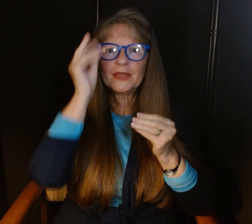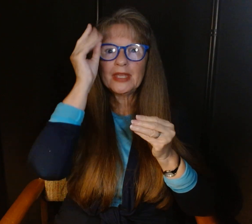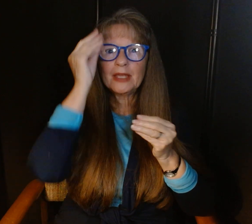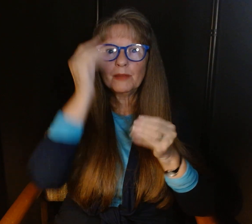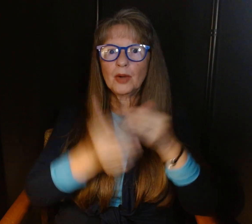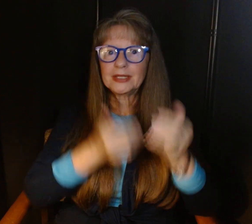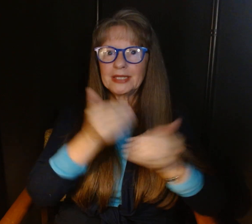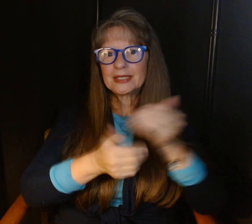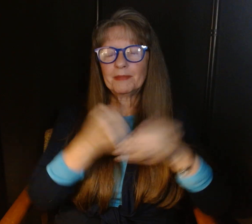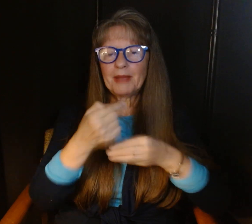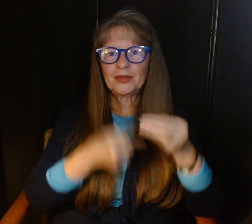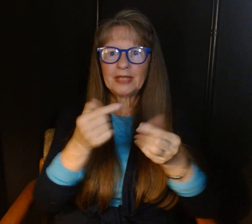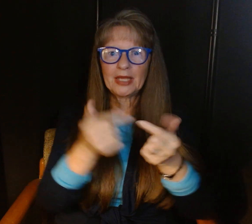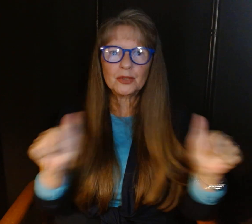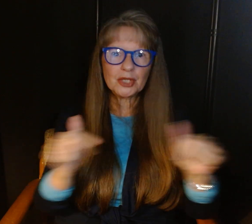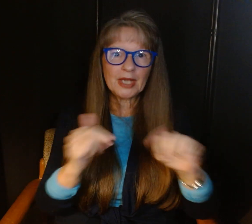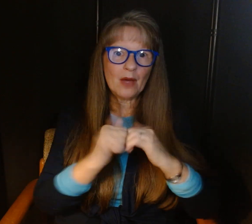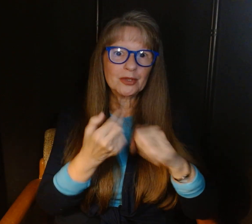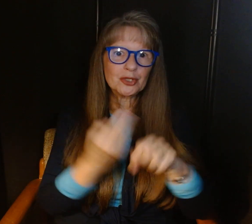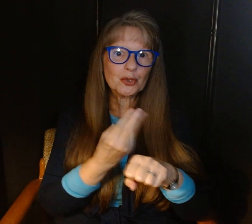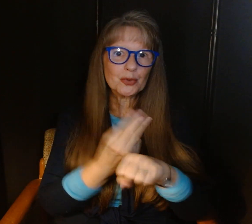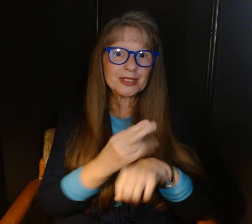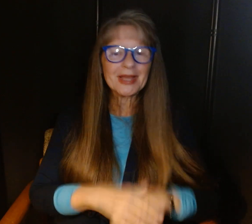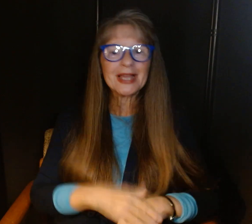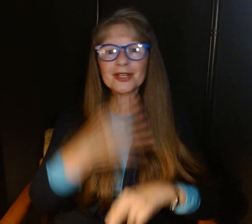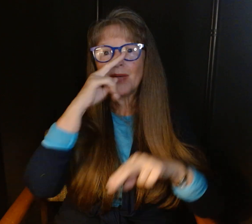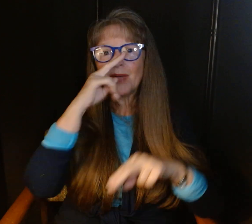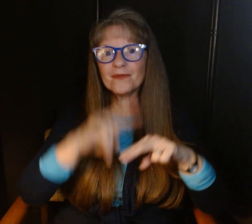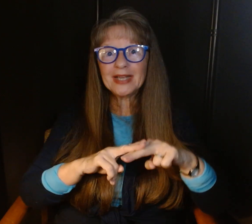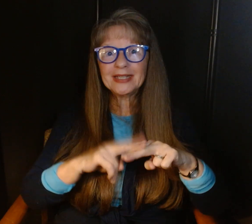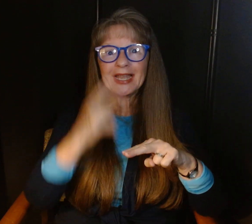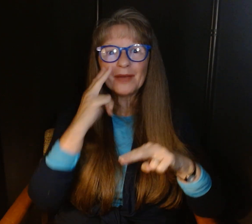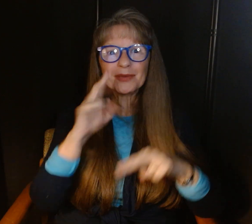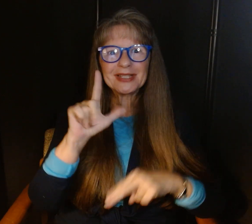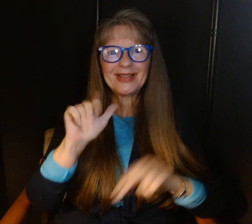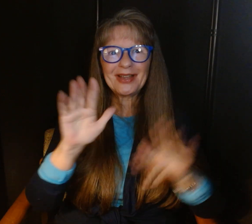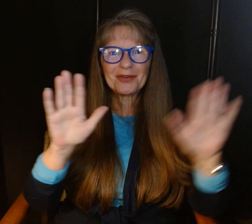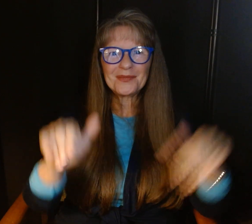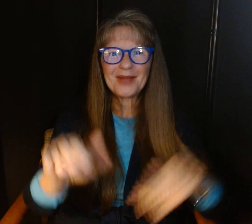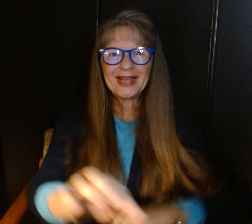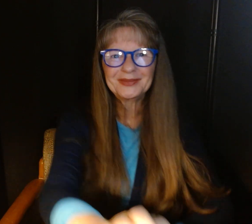thinking process about the language and how it's used. So have fun, and I will see you later. Bye.